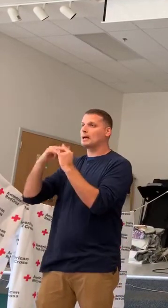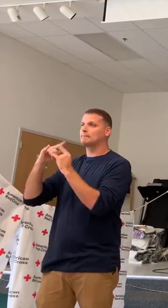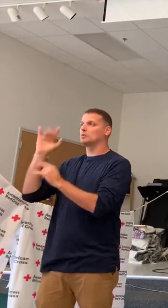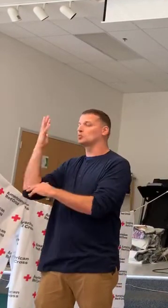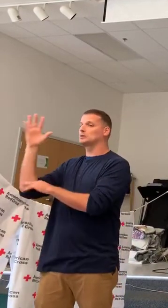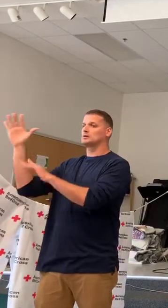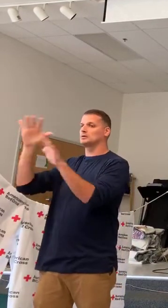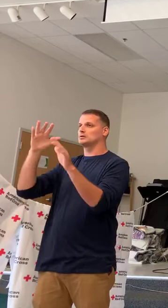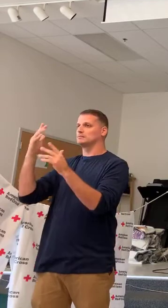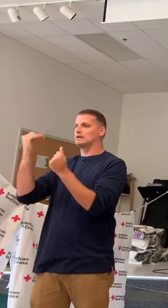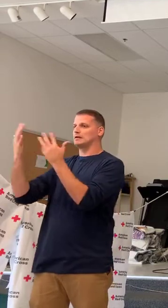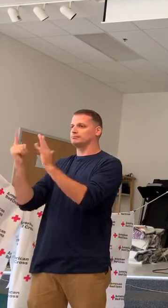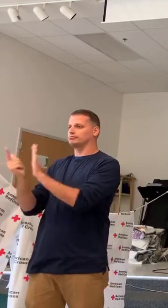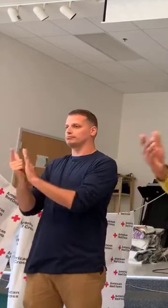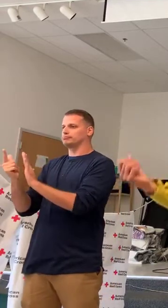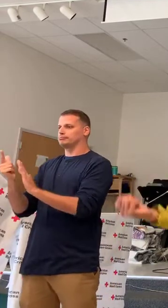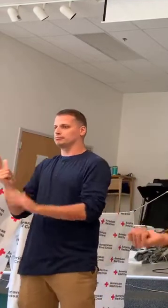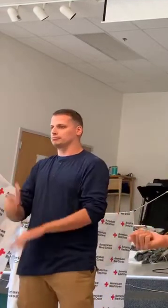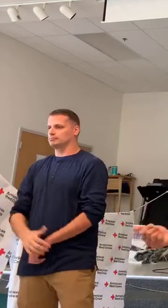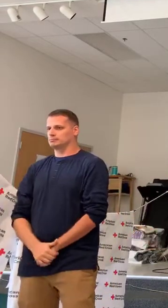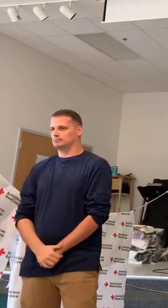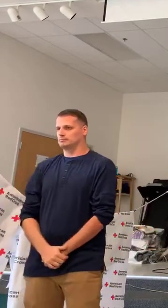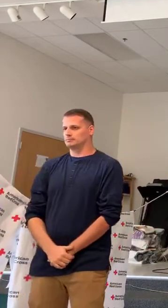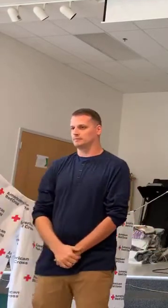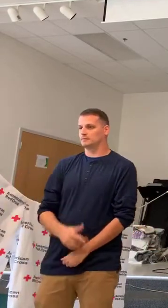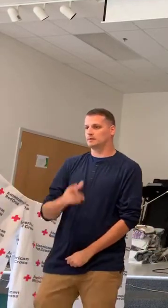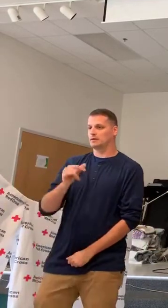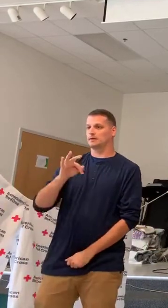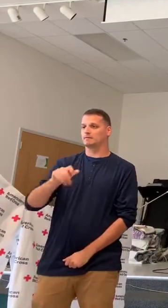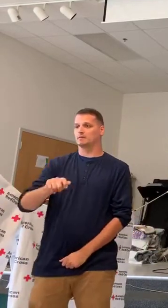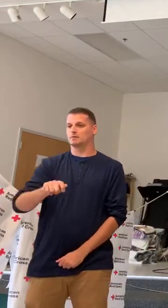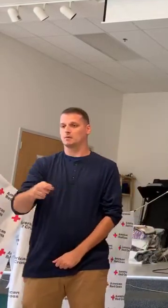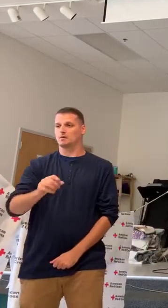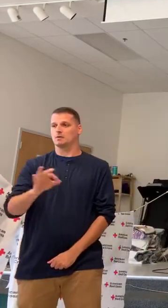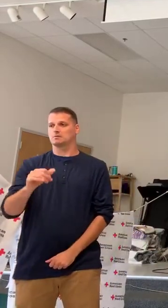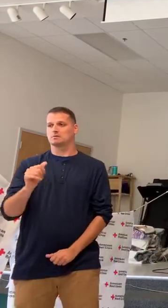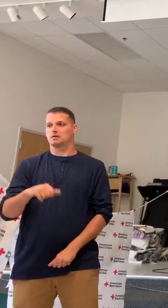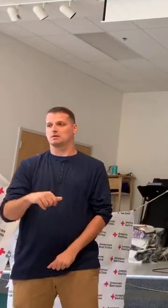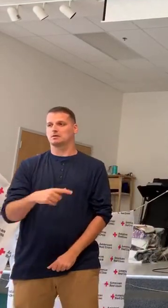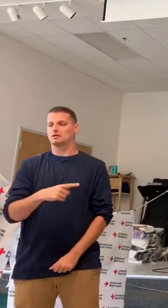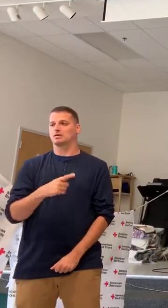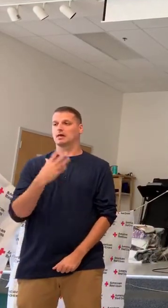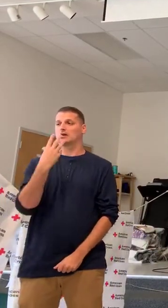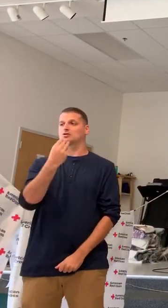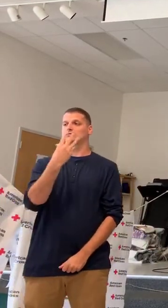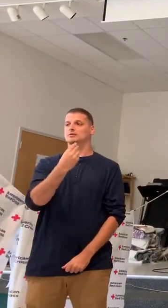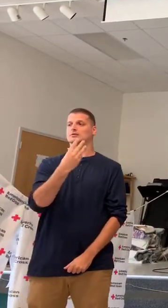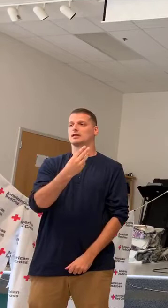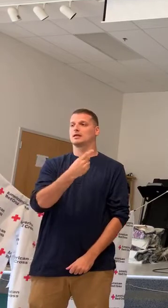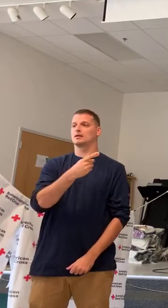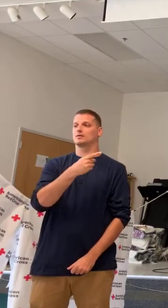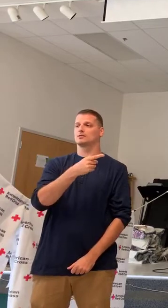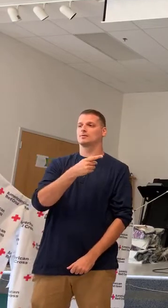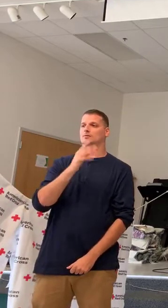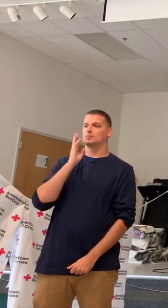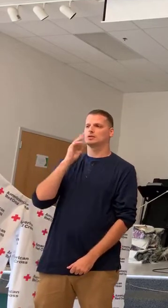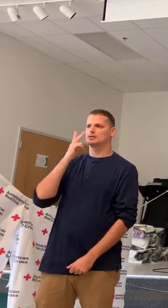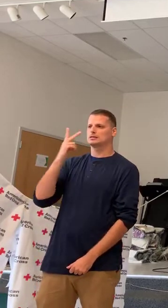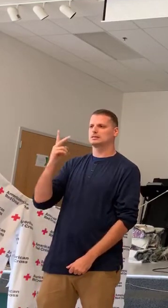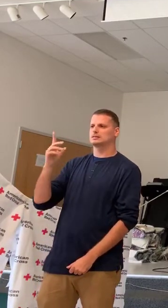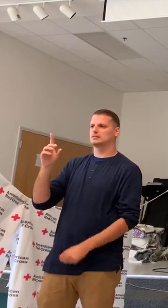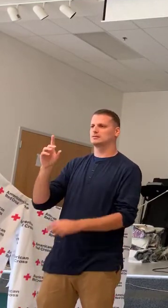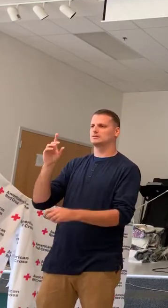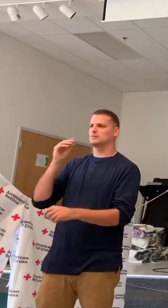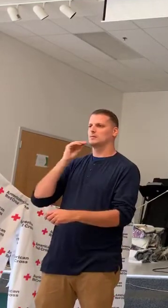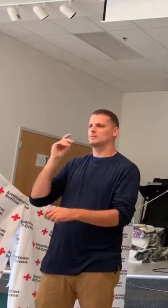water. That's like external, like they're talking like you see the Home Depot fireplaces, the commercial type stuff you